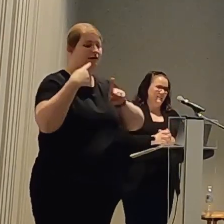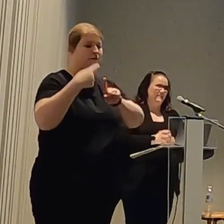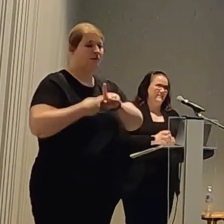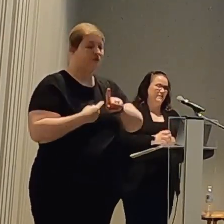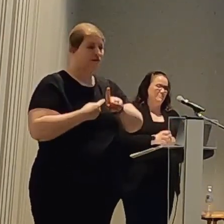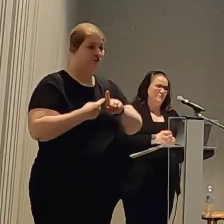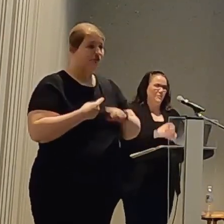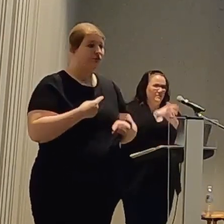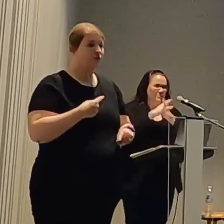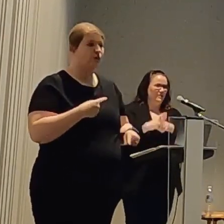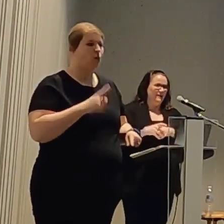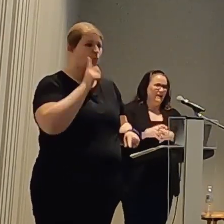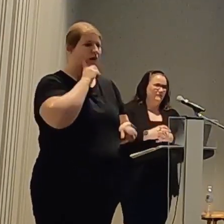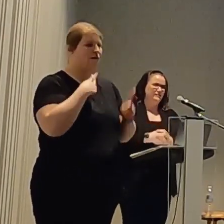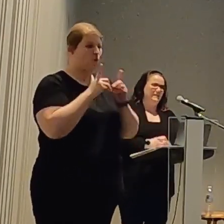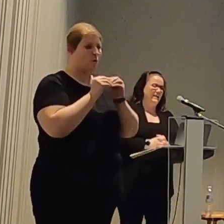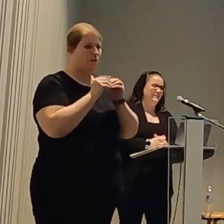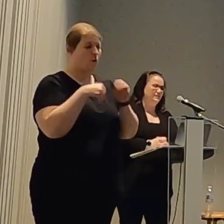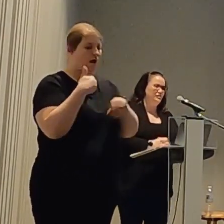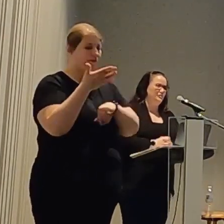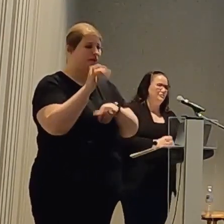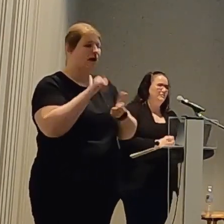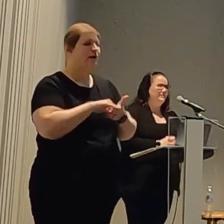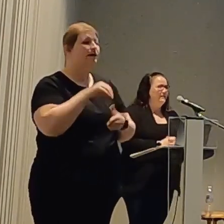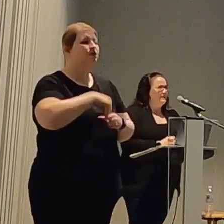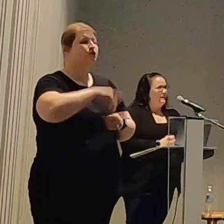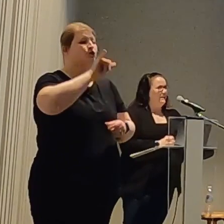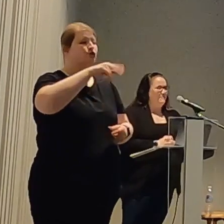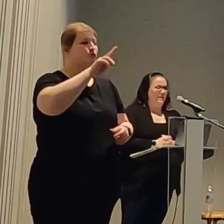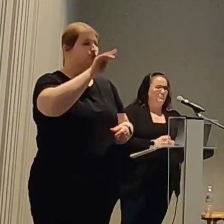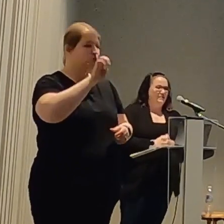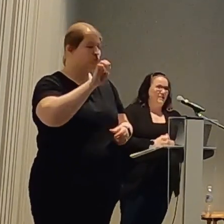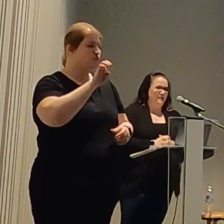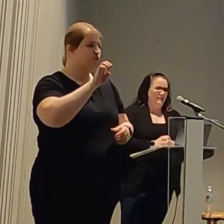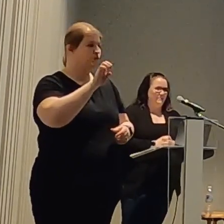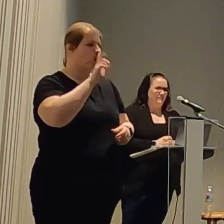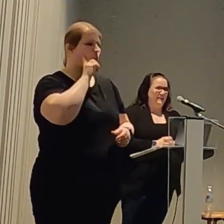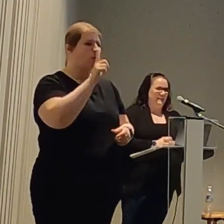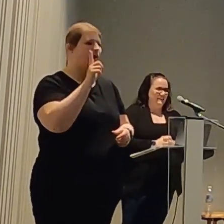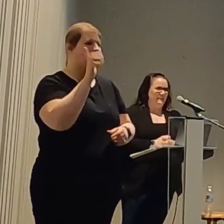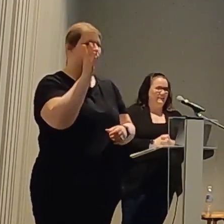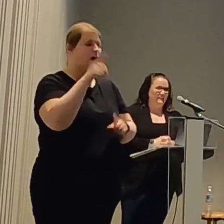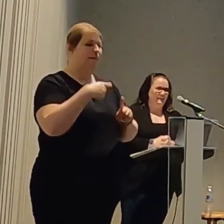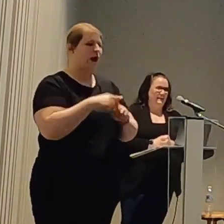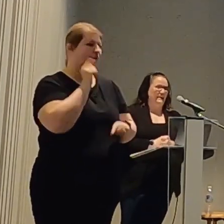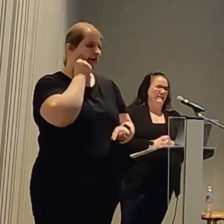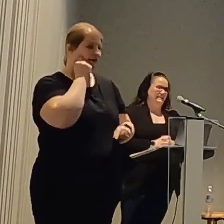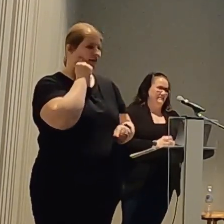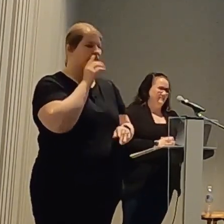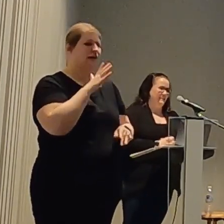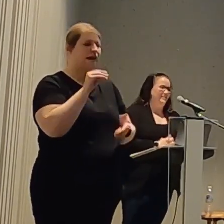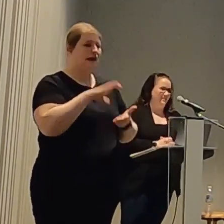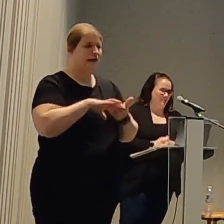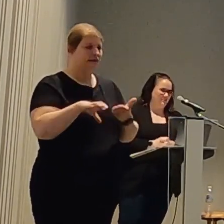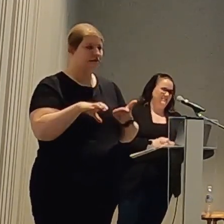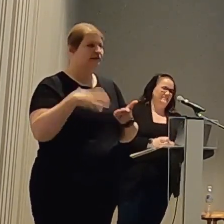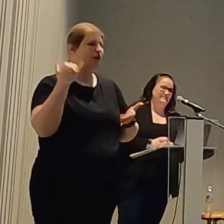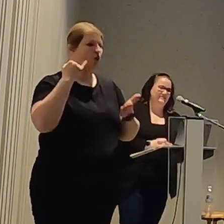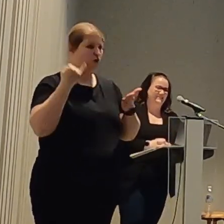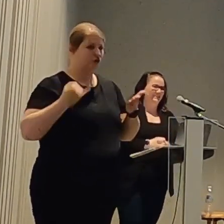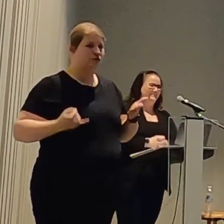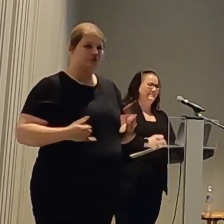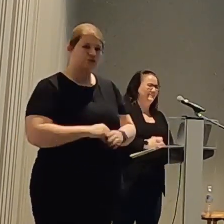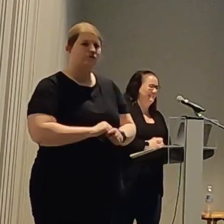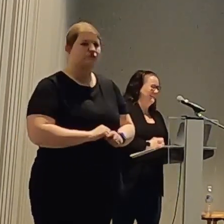month, and then there'll be one more after that in June. I will be talking about candy and cakes and art. So,